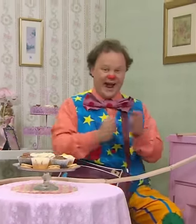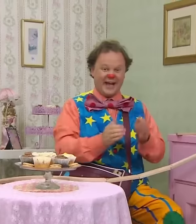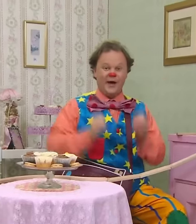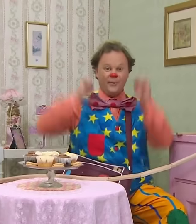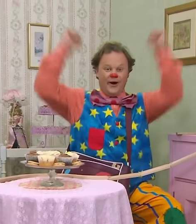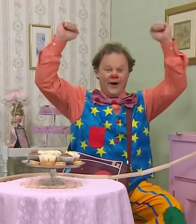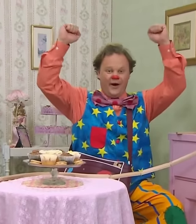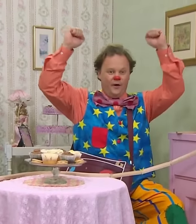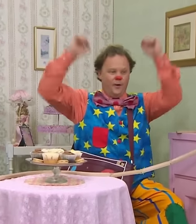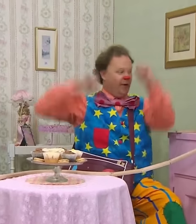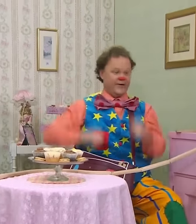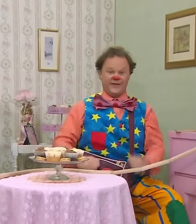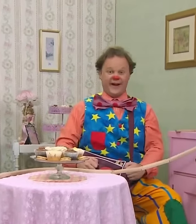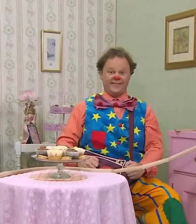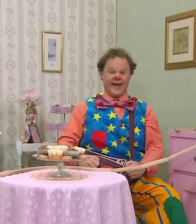track! Woohoo! Or should I say,